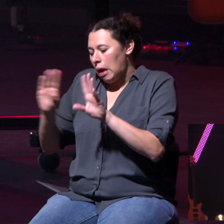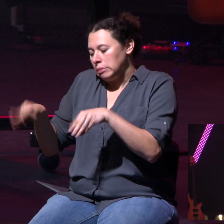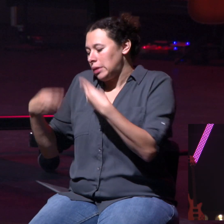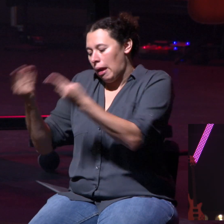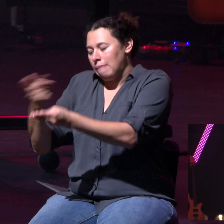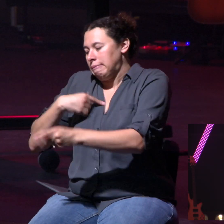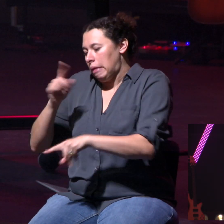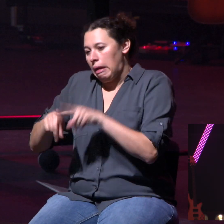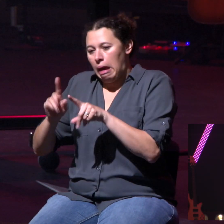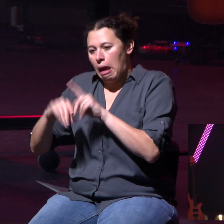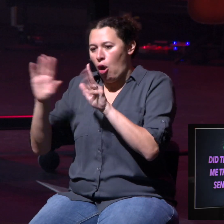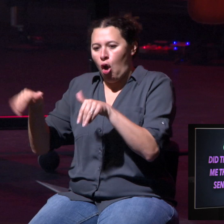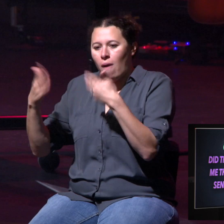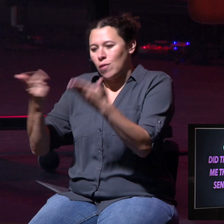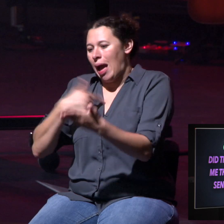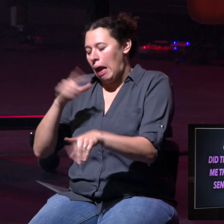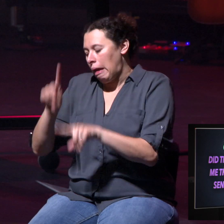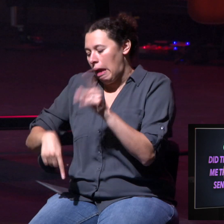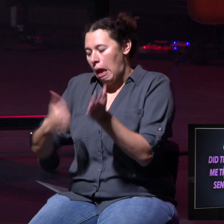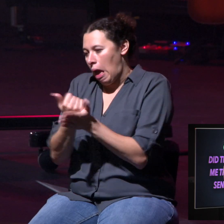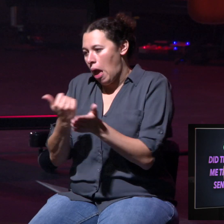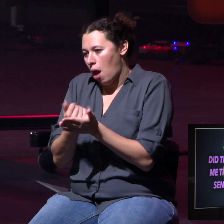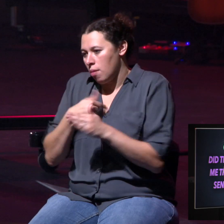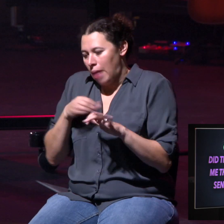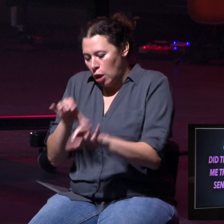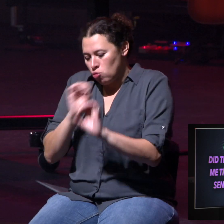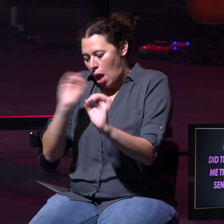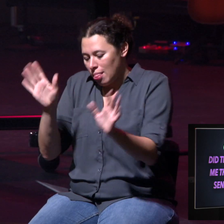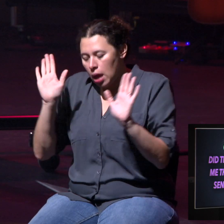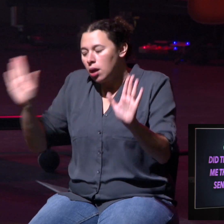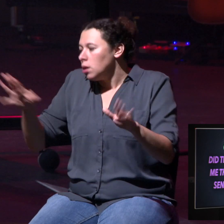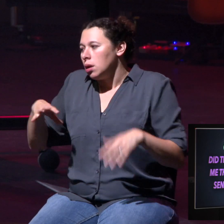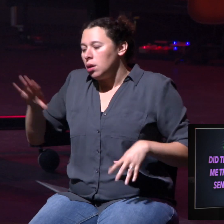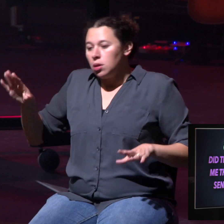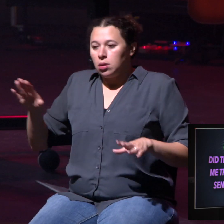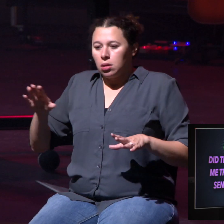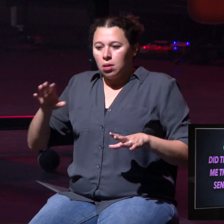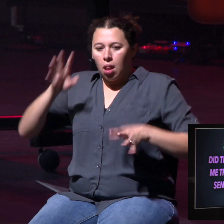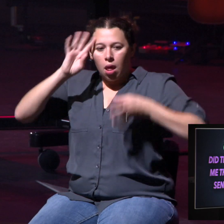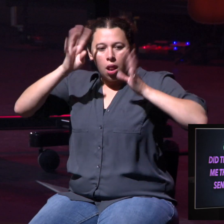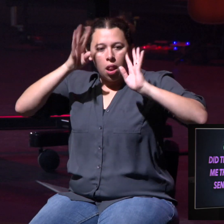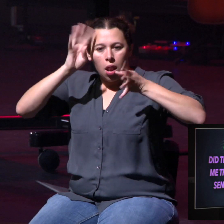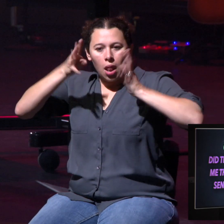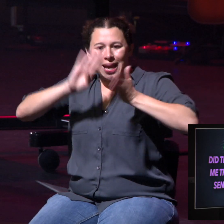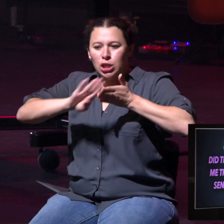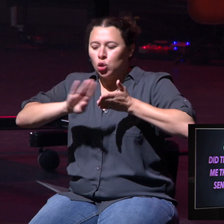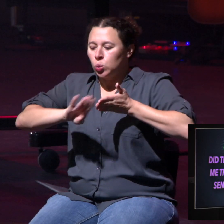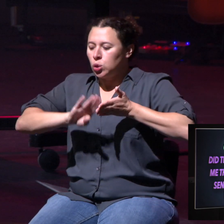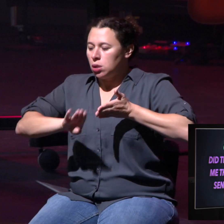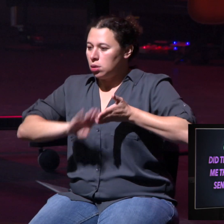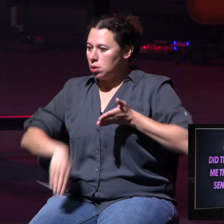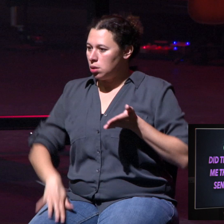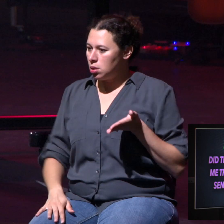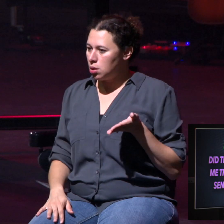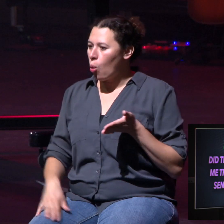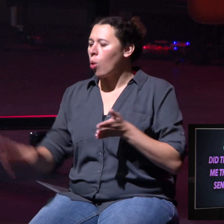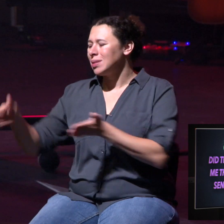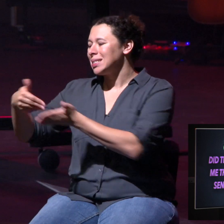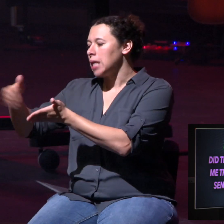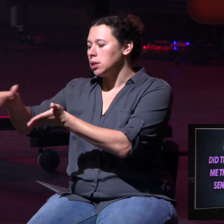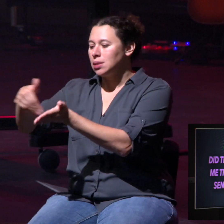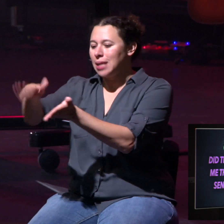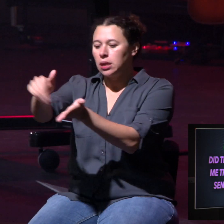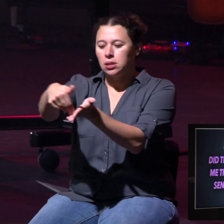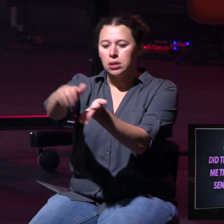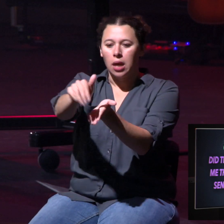this moment. What am I going to do? And we start making up all these excuses to send people away that I think the Spirit might be sending to